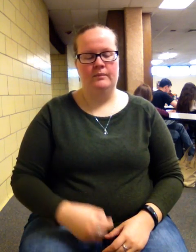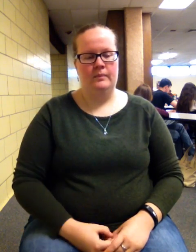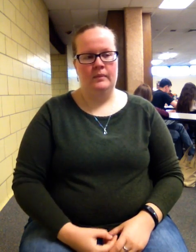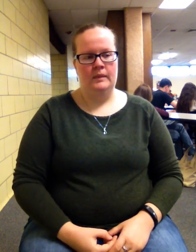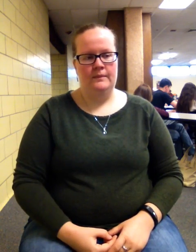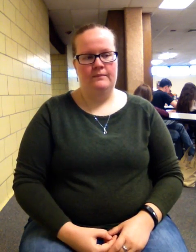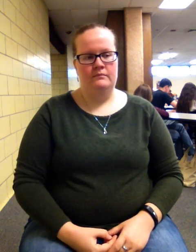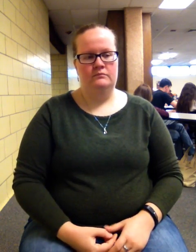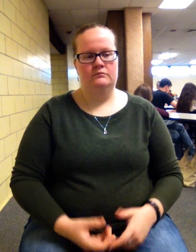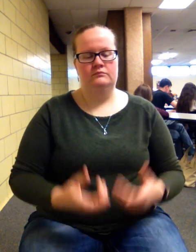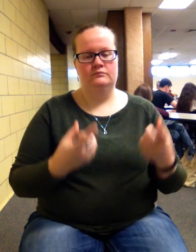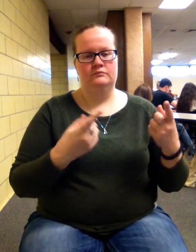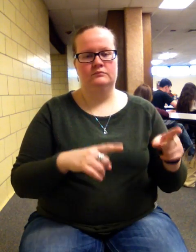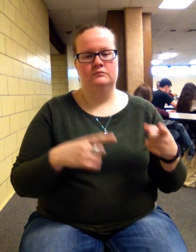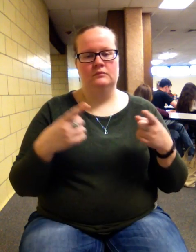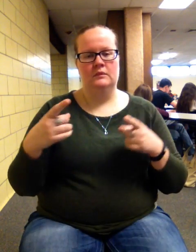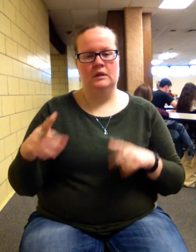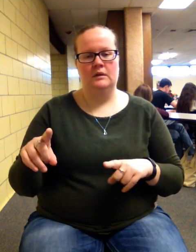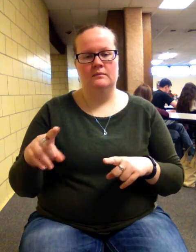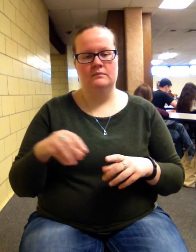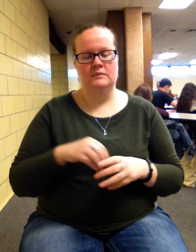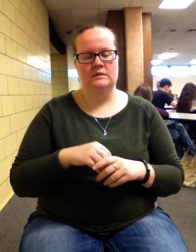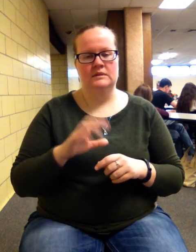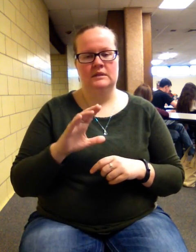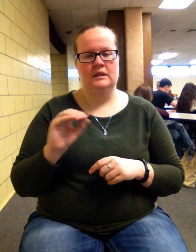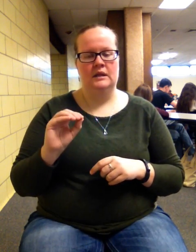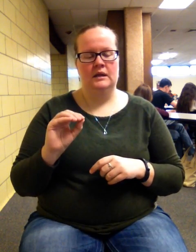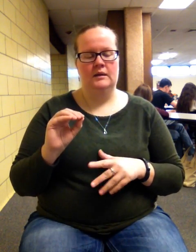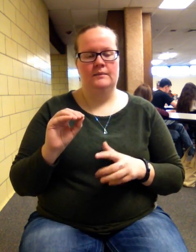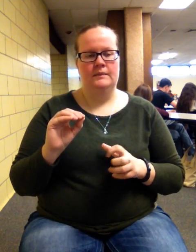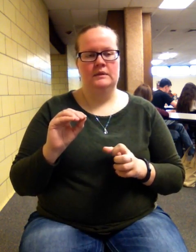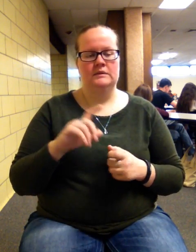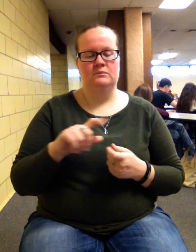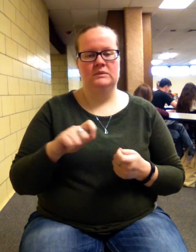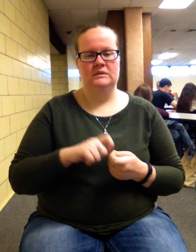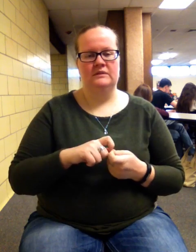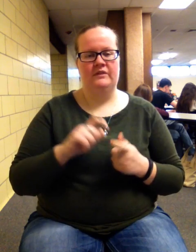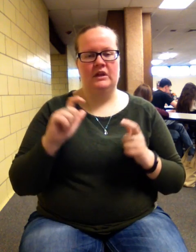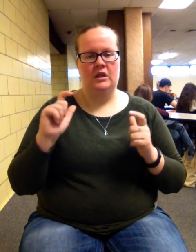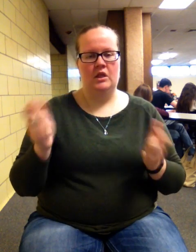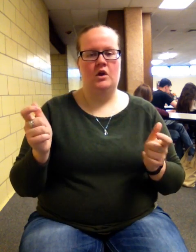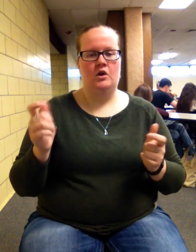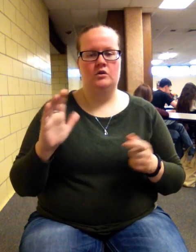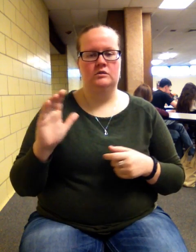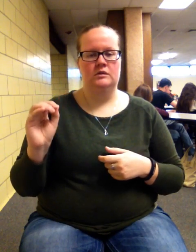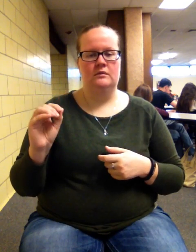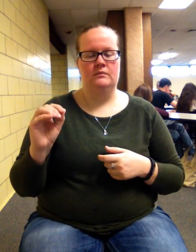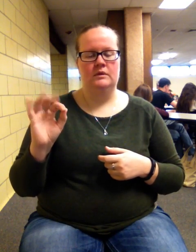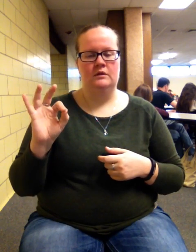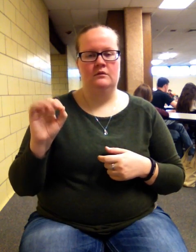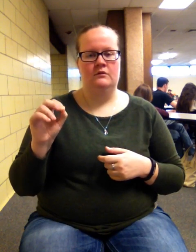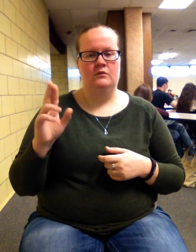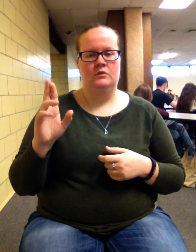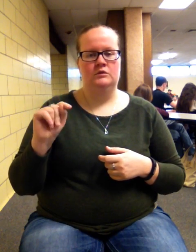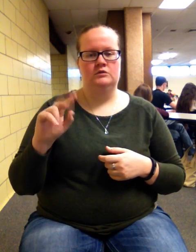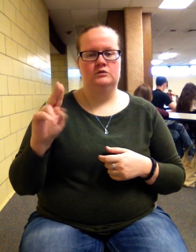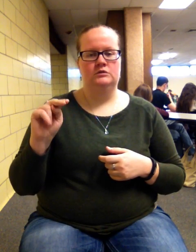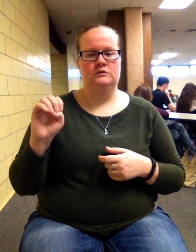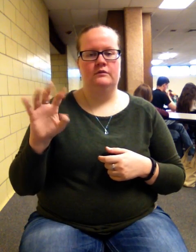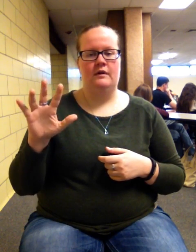Well, what happens is in companies, especially large companies, Fortune 500 companies, what'll happen is